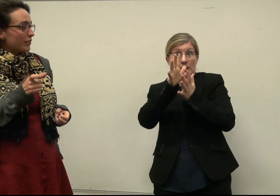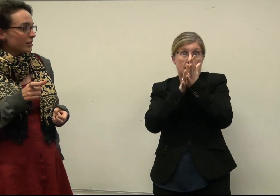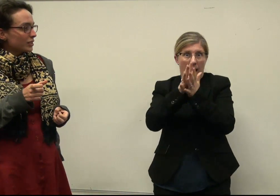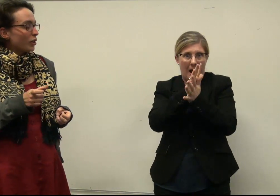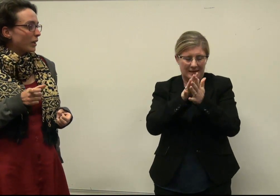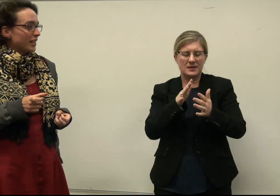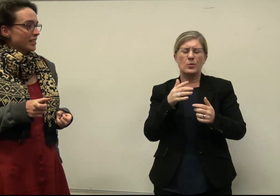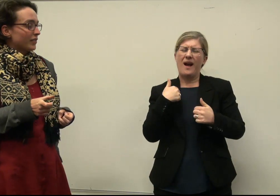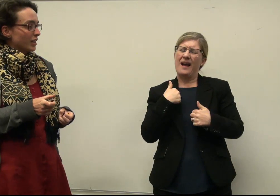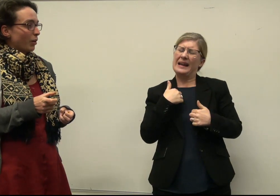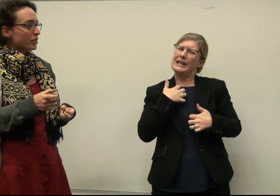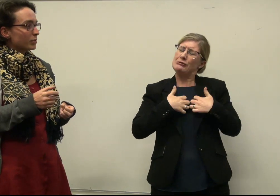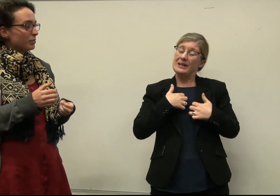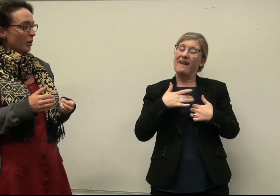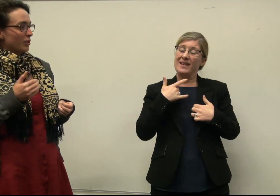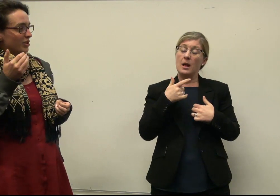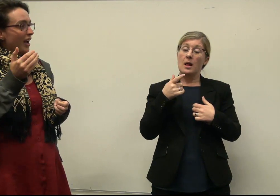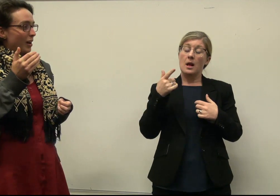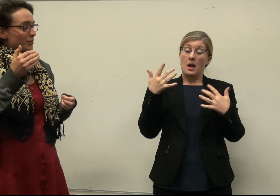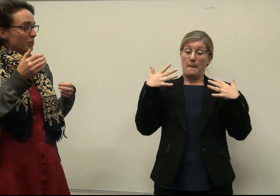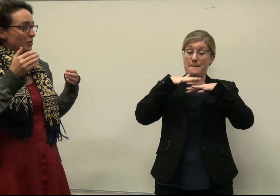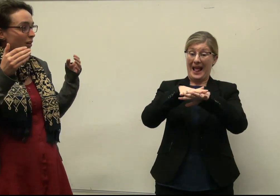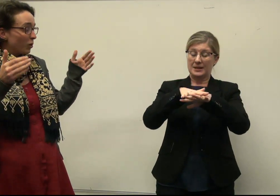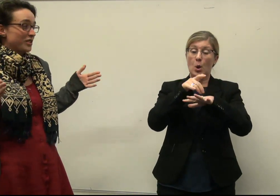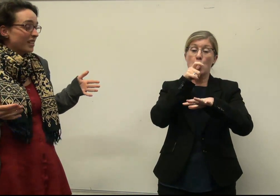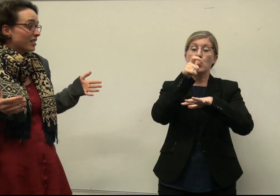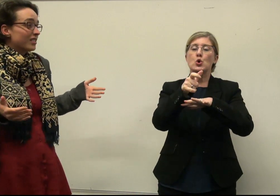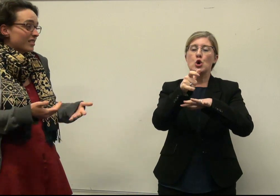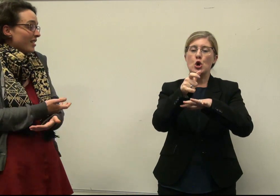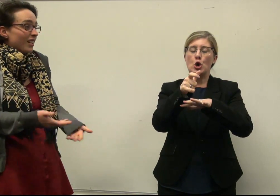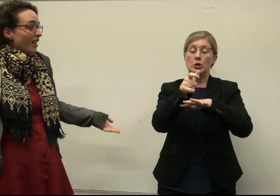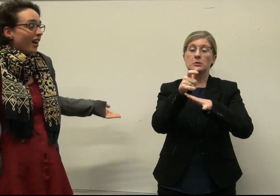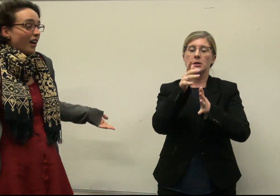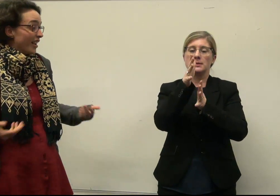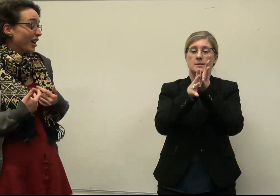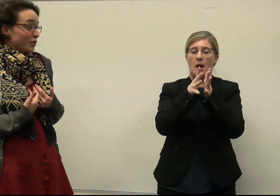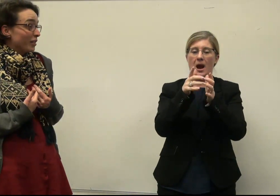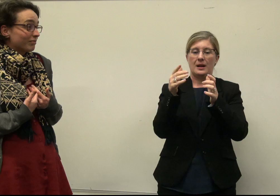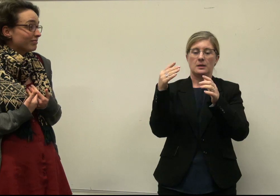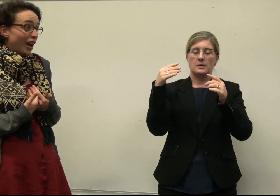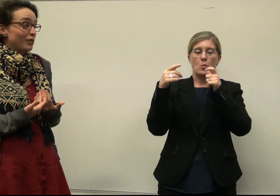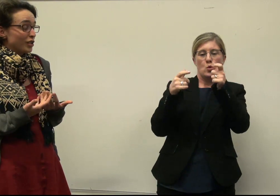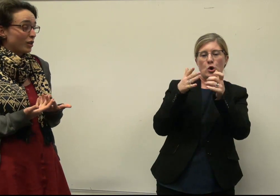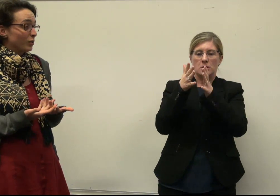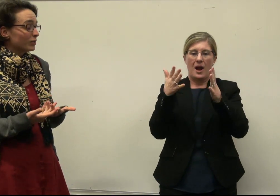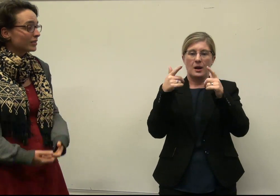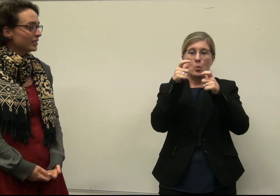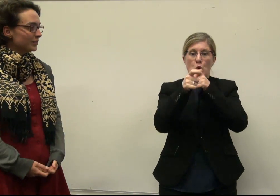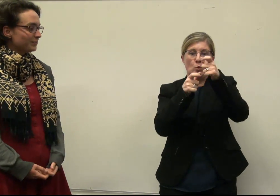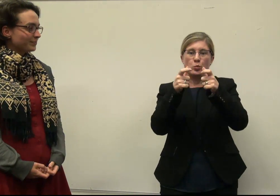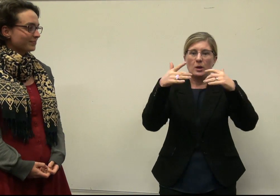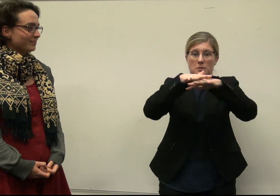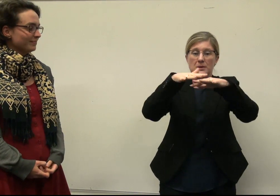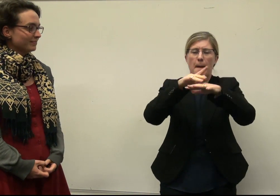word level, code blending is definitely possible, but once you get up to a whole sentence, I can't do it. I really struggle.